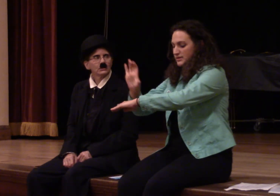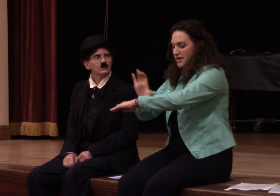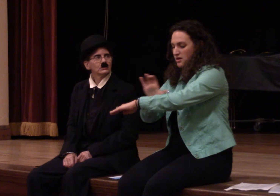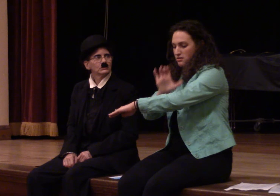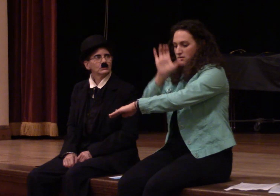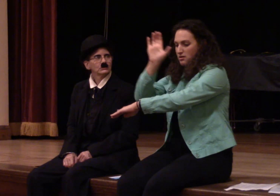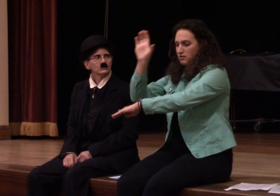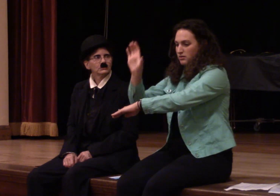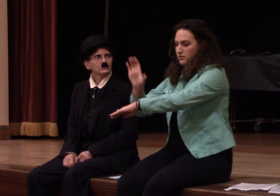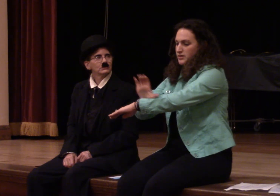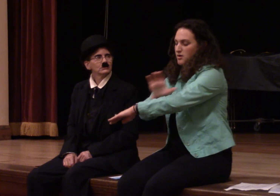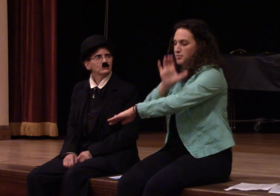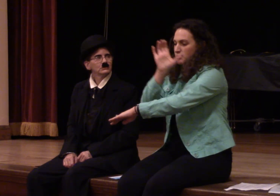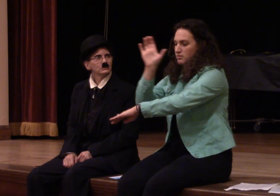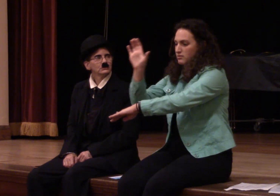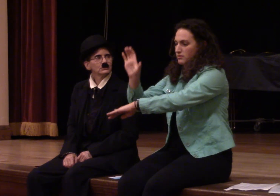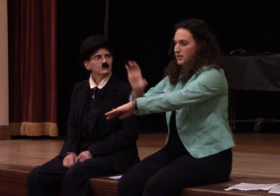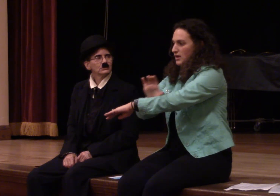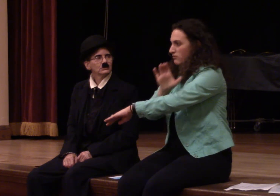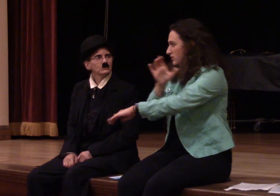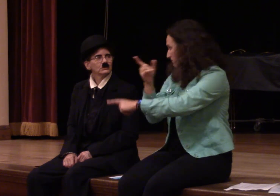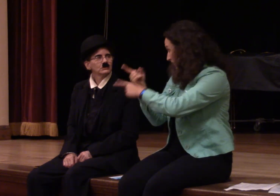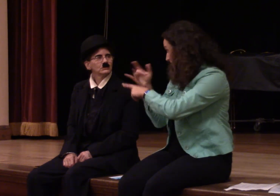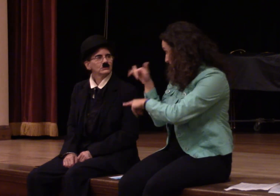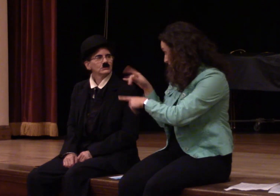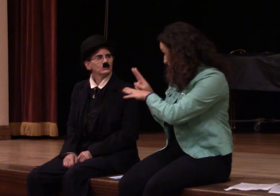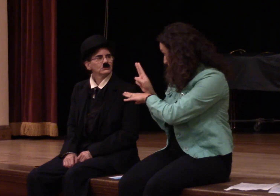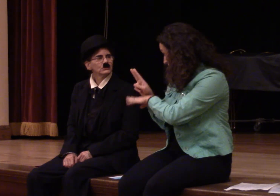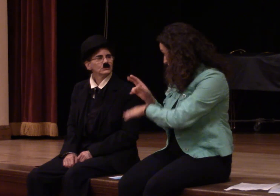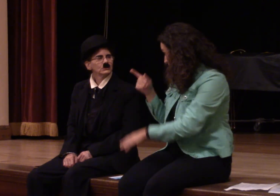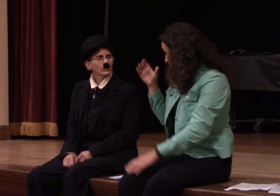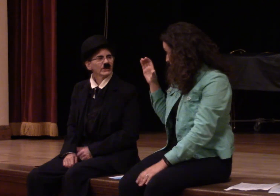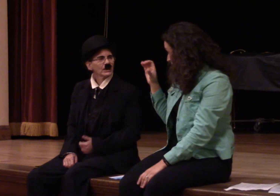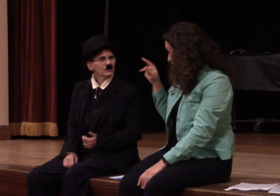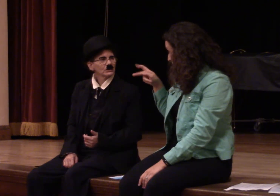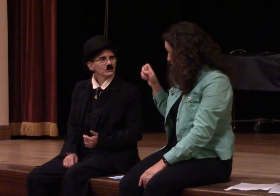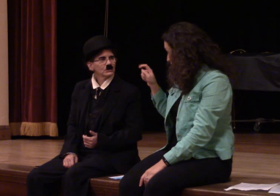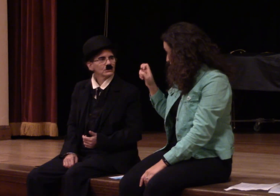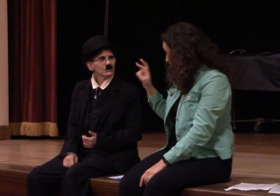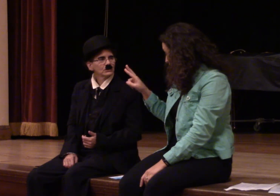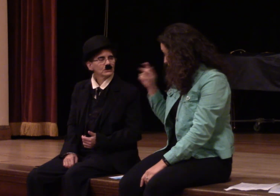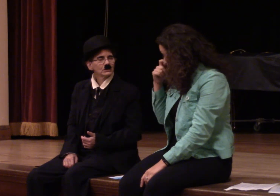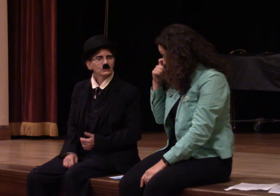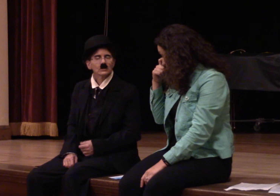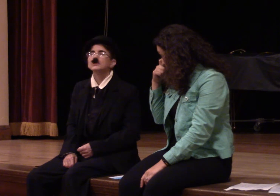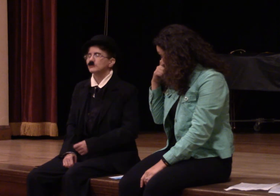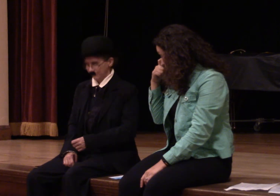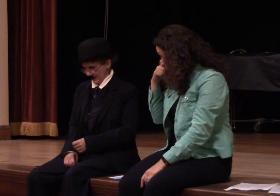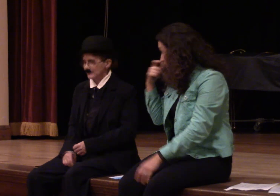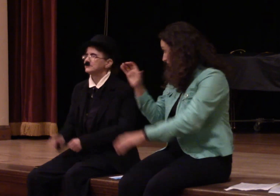C, it goes up and out, right? Is that what you use? Computer? Yeah,